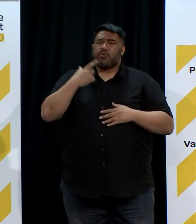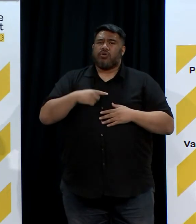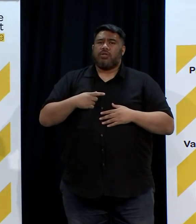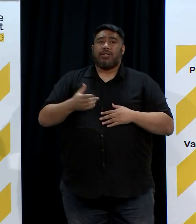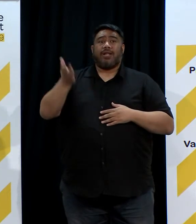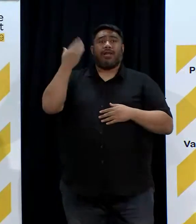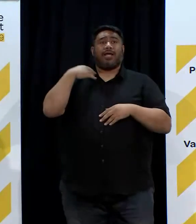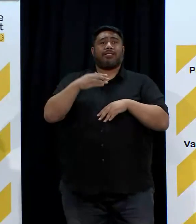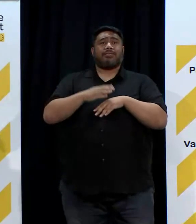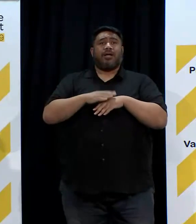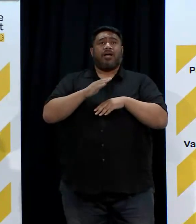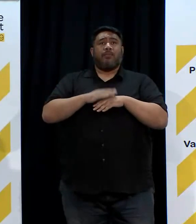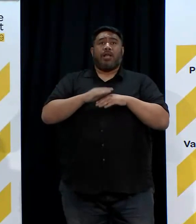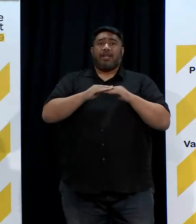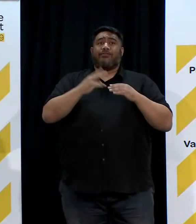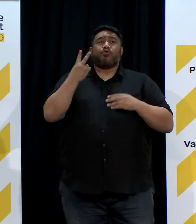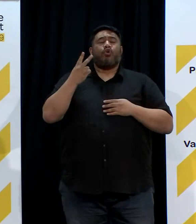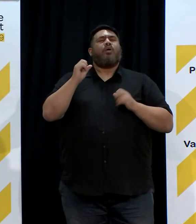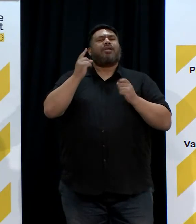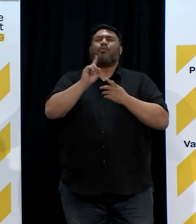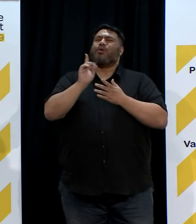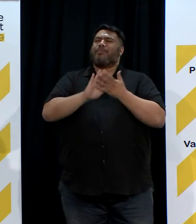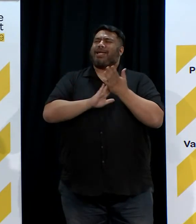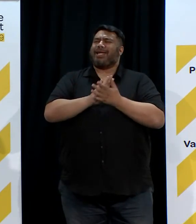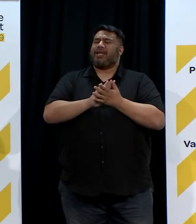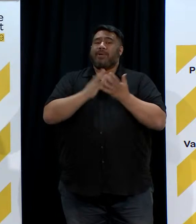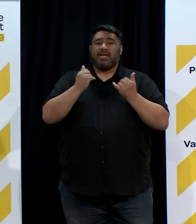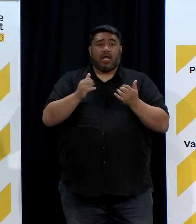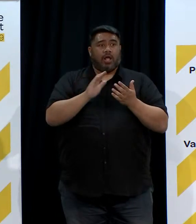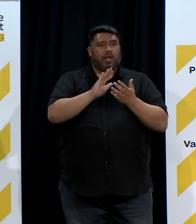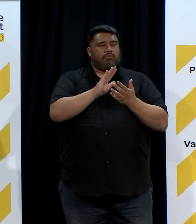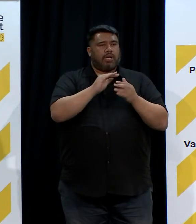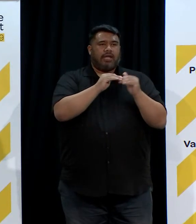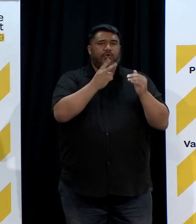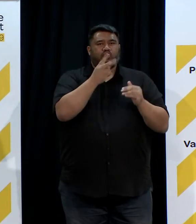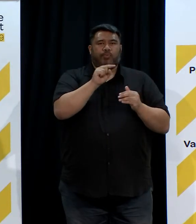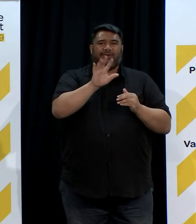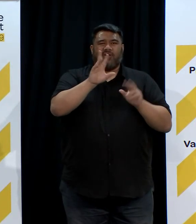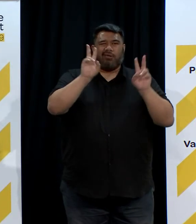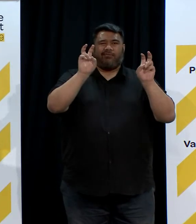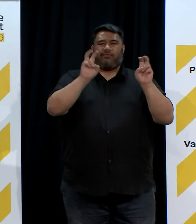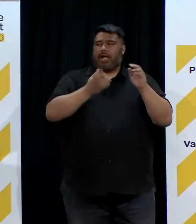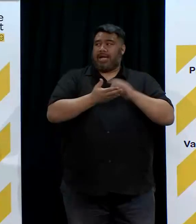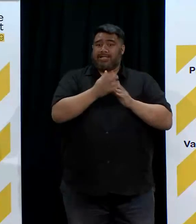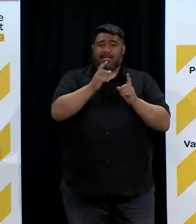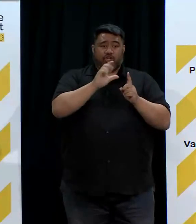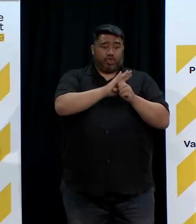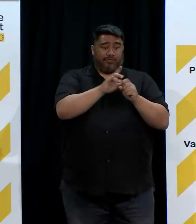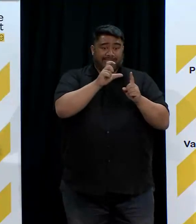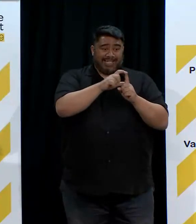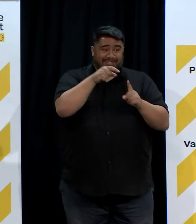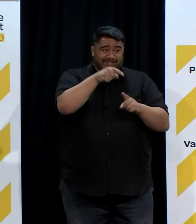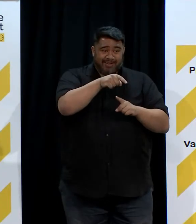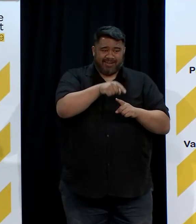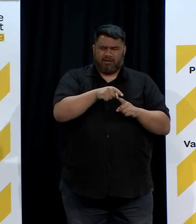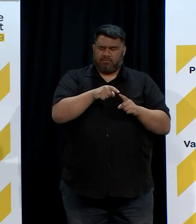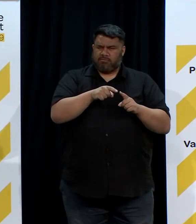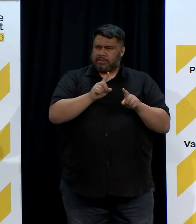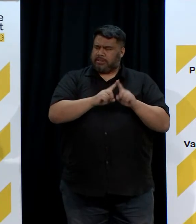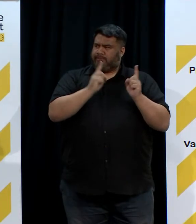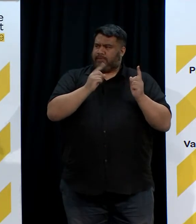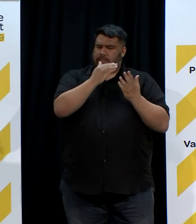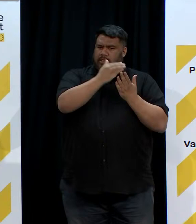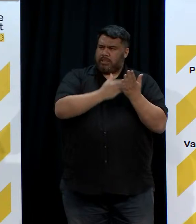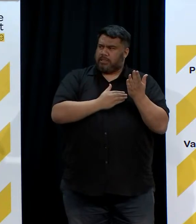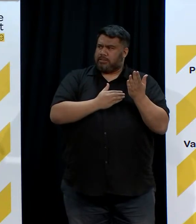scheme in level 2, but level 2.5 is a whole different game. So isn't there more, wouldn't it make more sense to